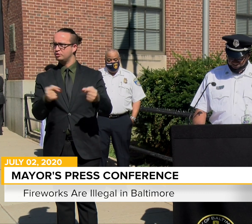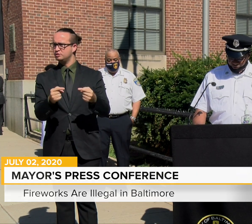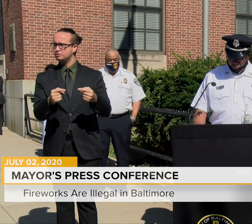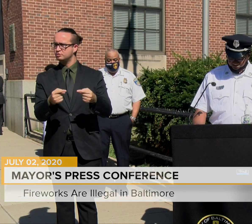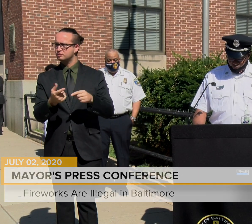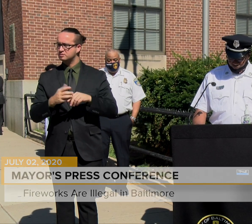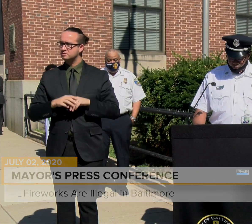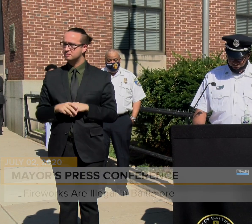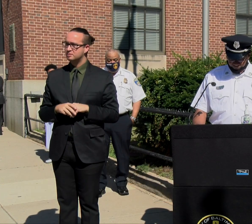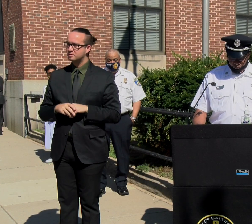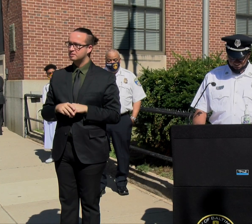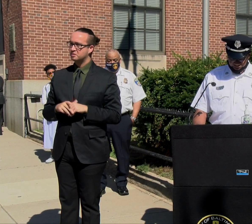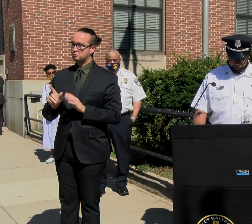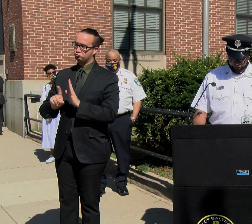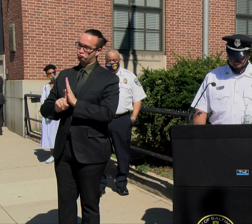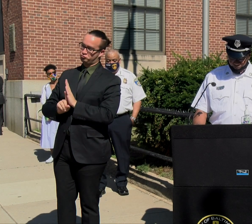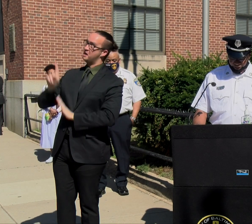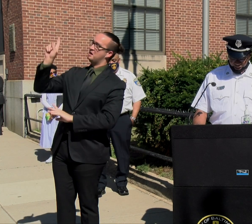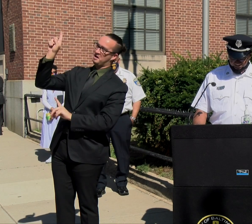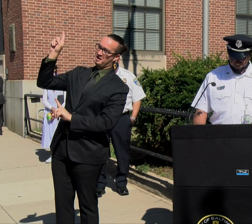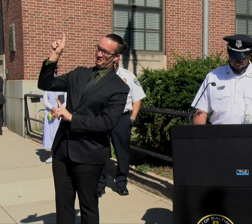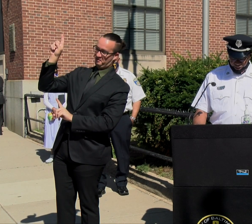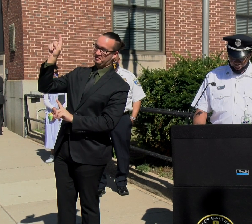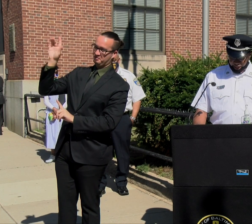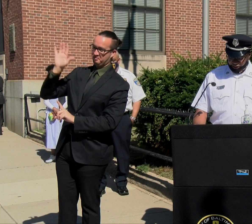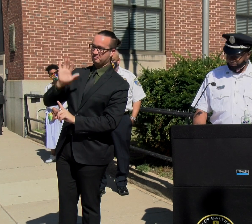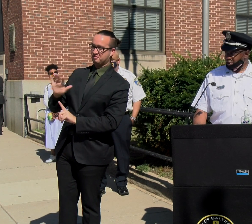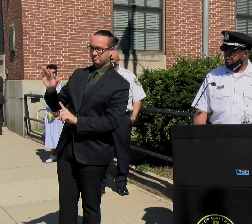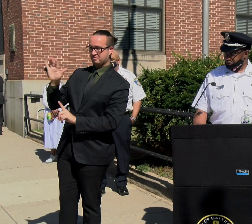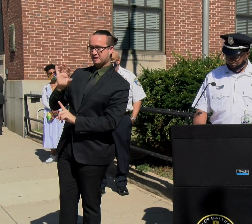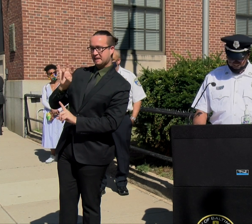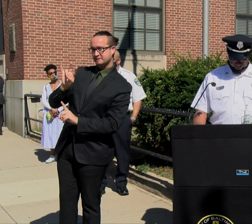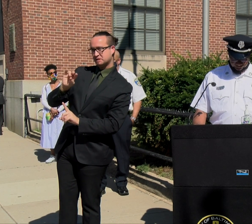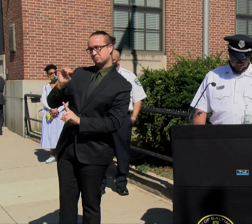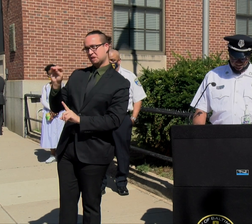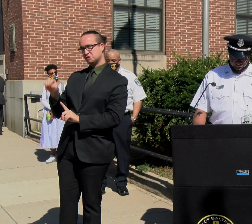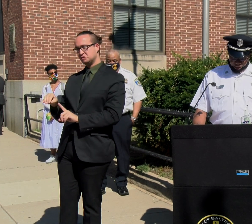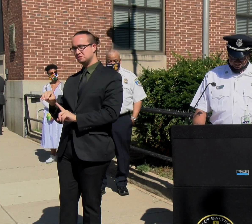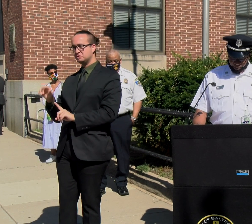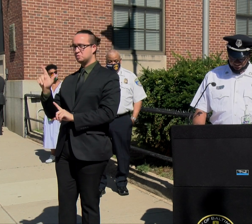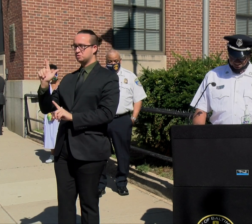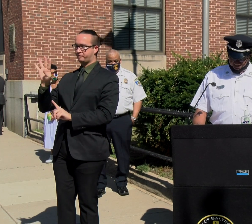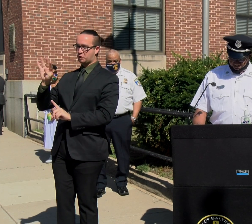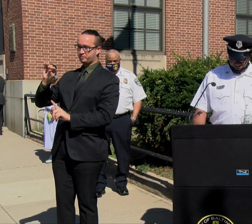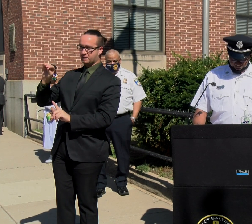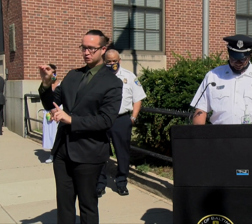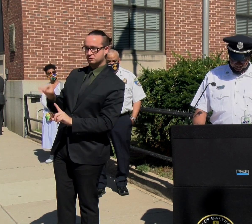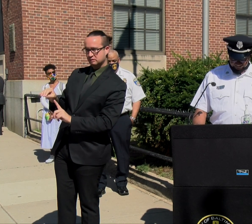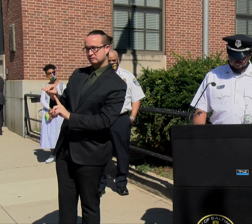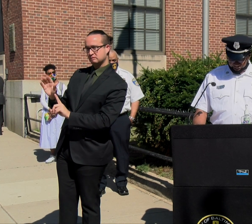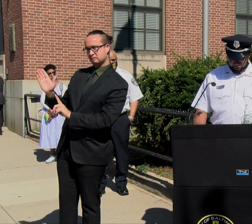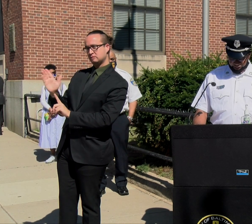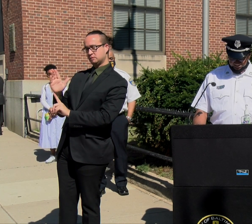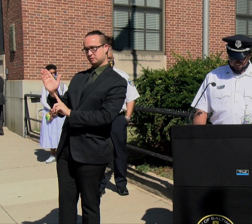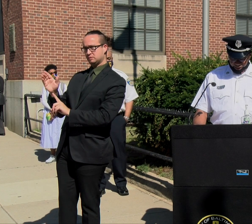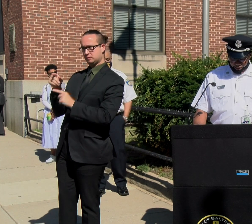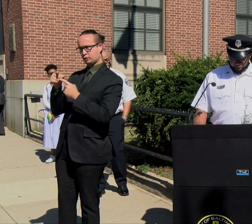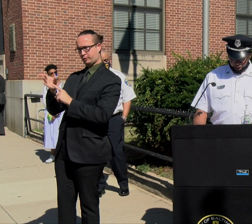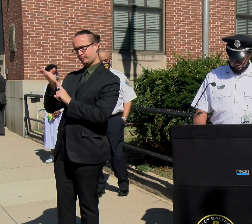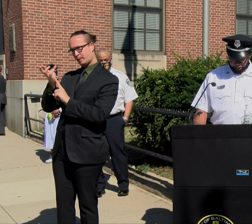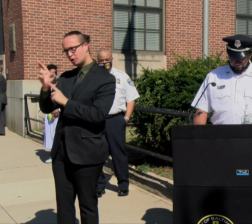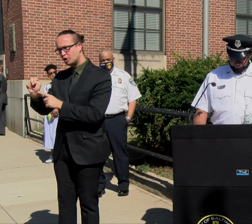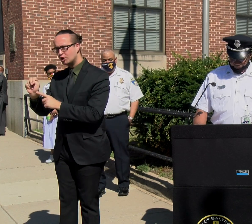devices contribute 24%, like Roman candles and sparklers. Sparklers, thought to be safe for kids